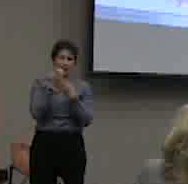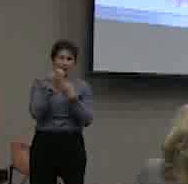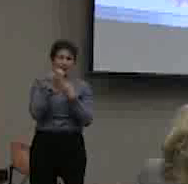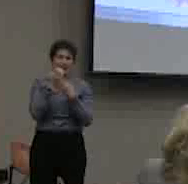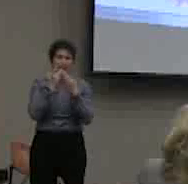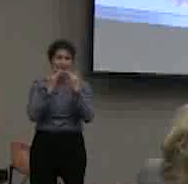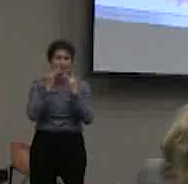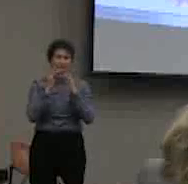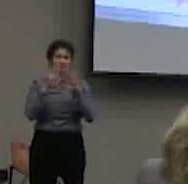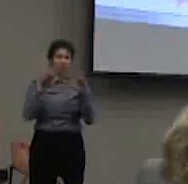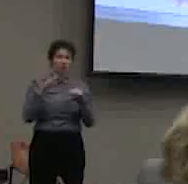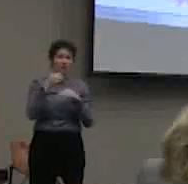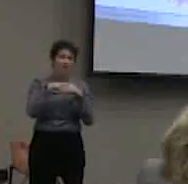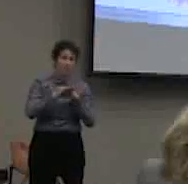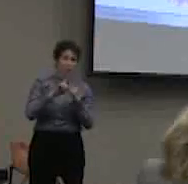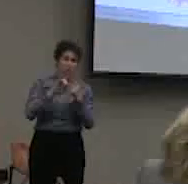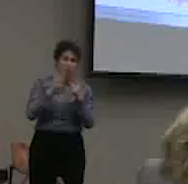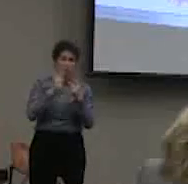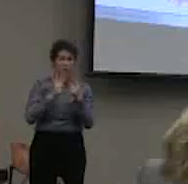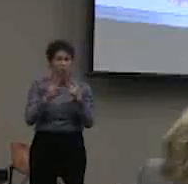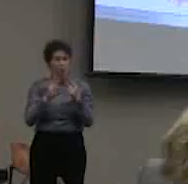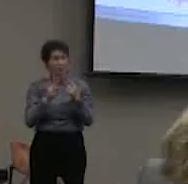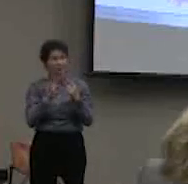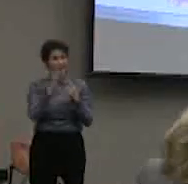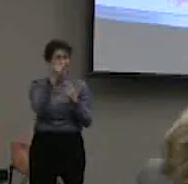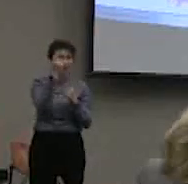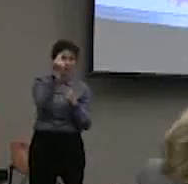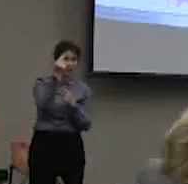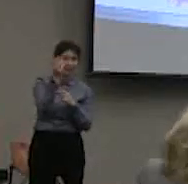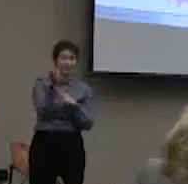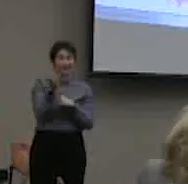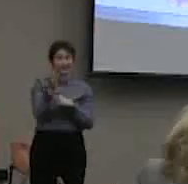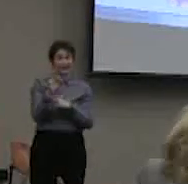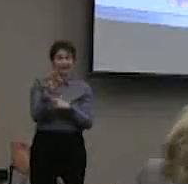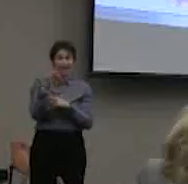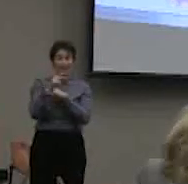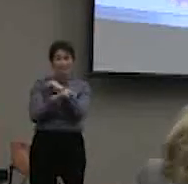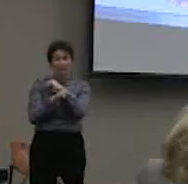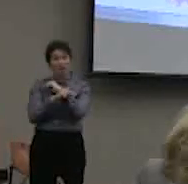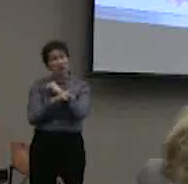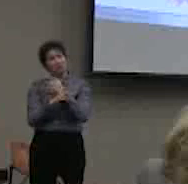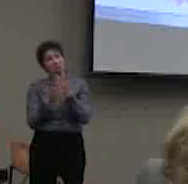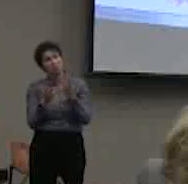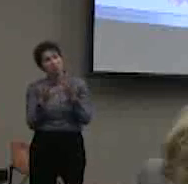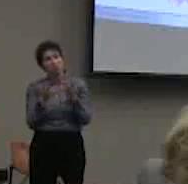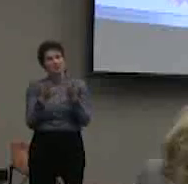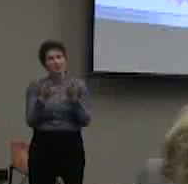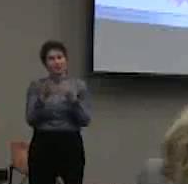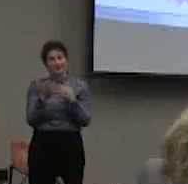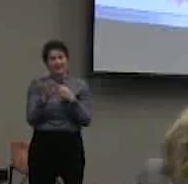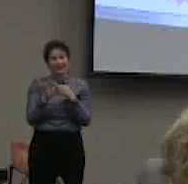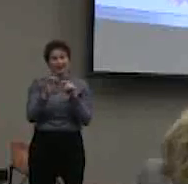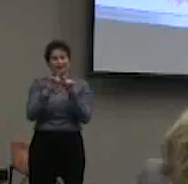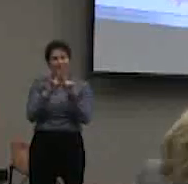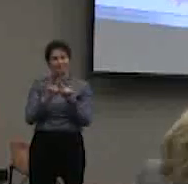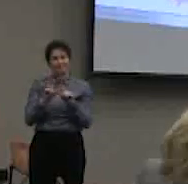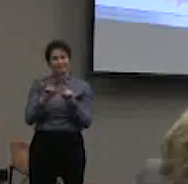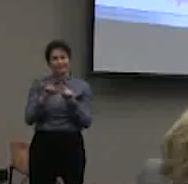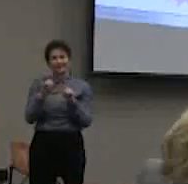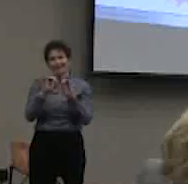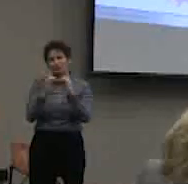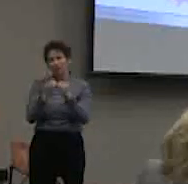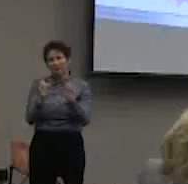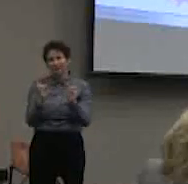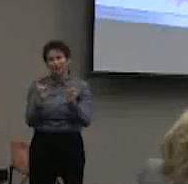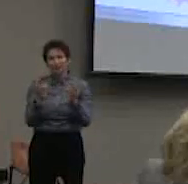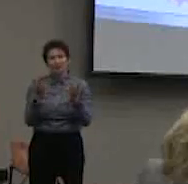birth to four, which for 13 out of 69 parishes is a pretty, or 69, you know, districts,